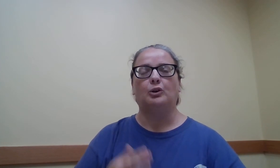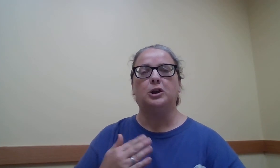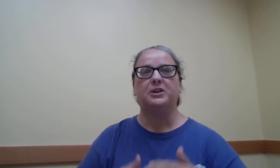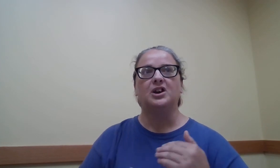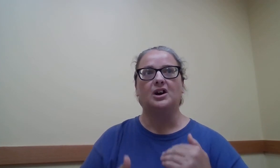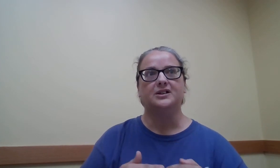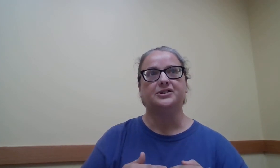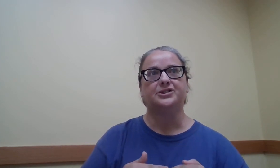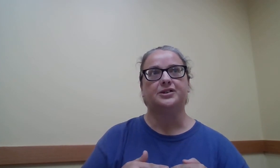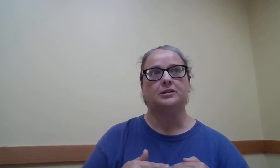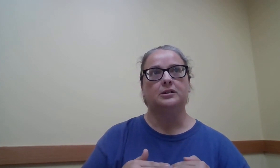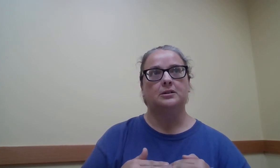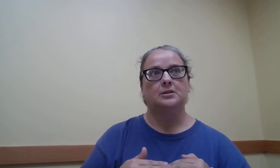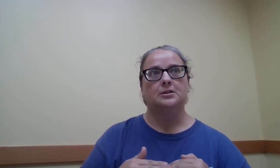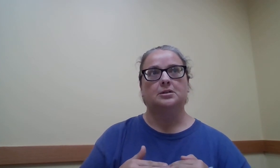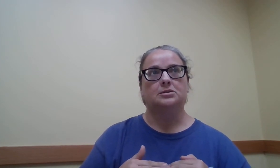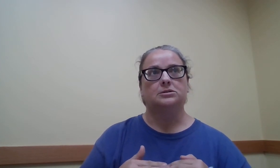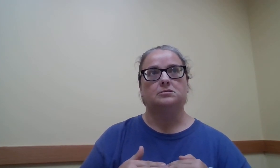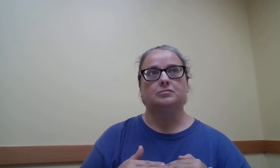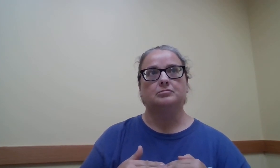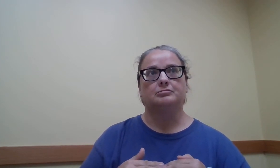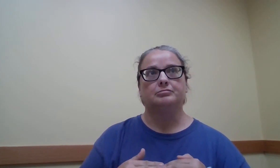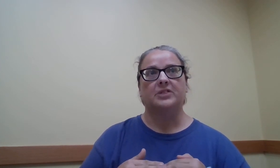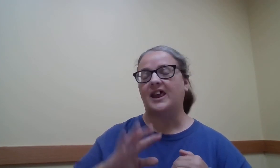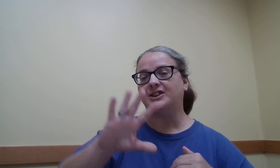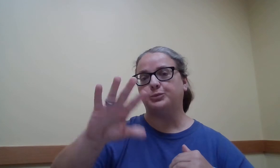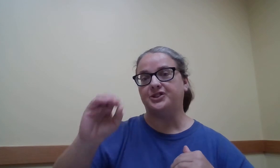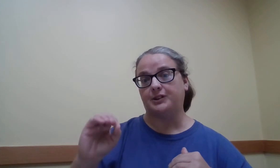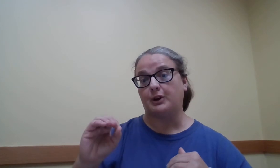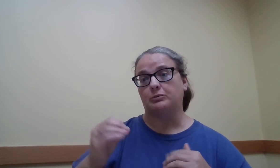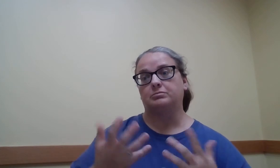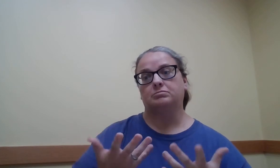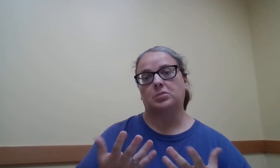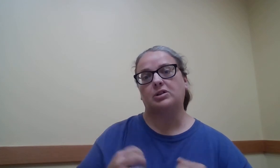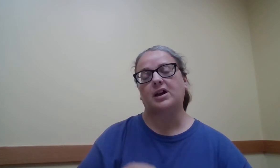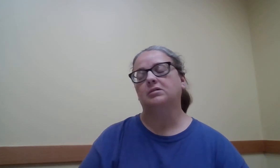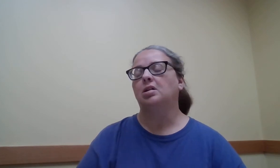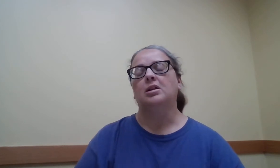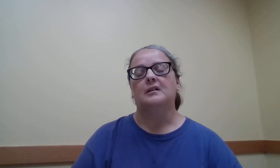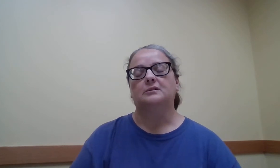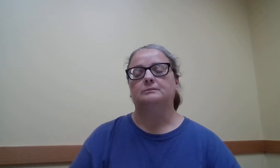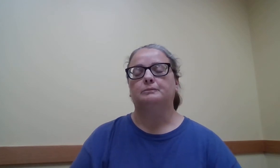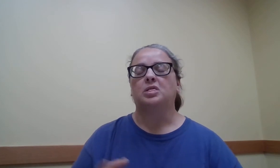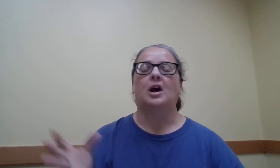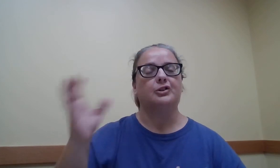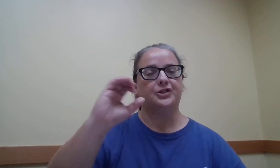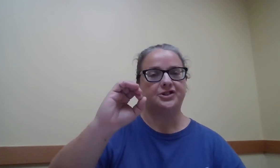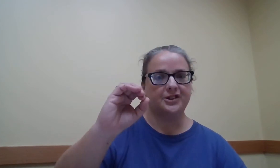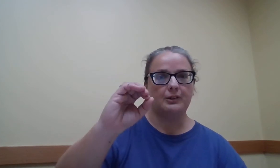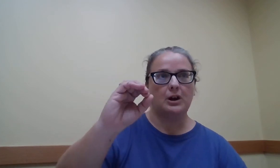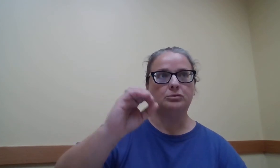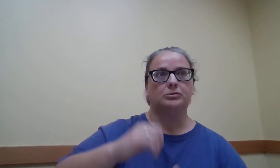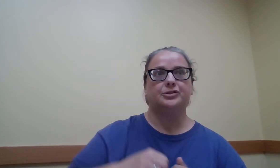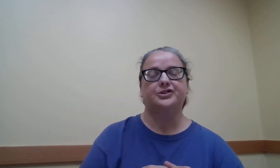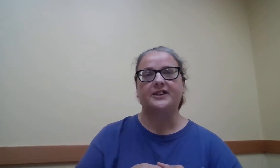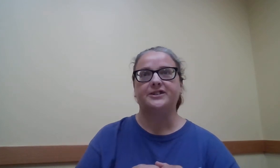Only because it ends with a 0. Okay? Although this is 0, so